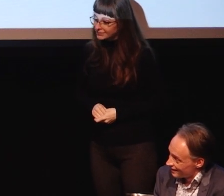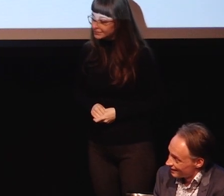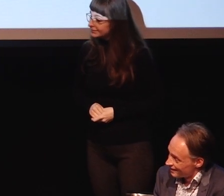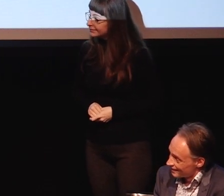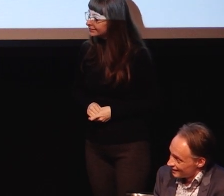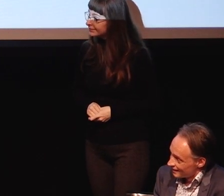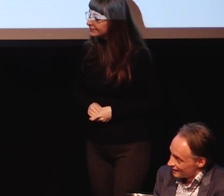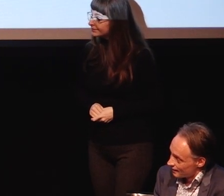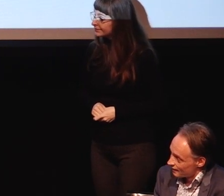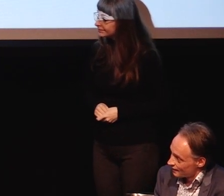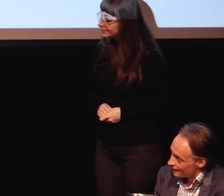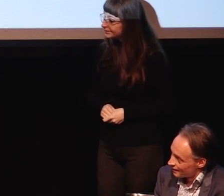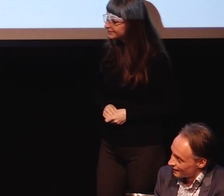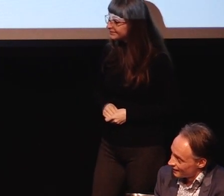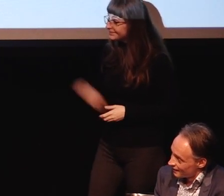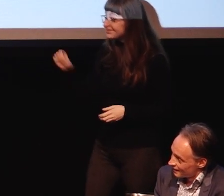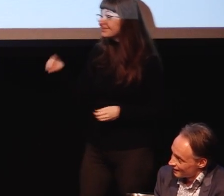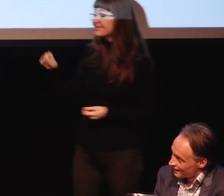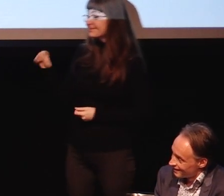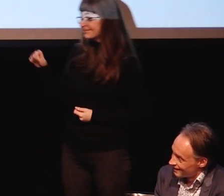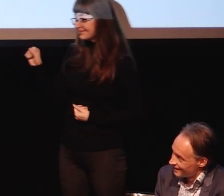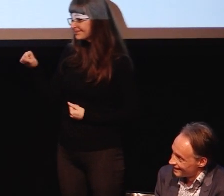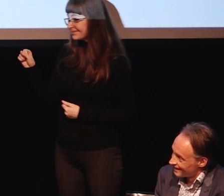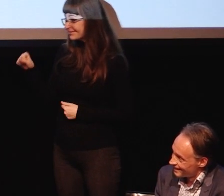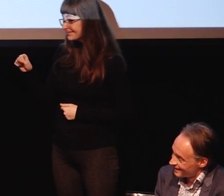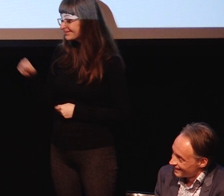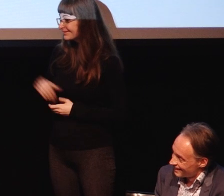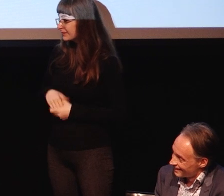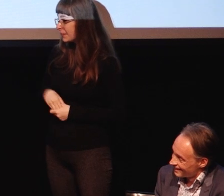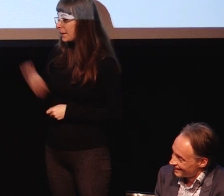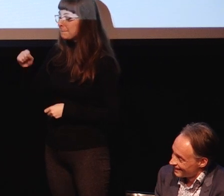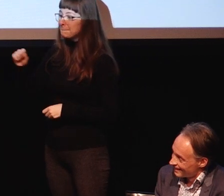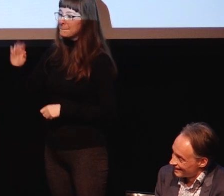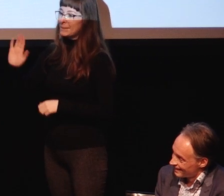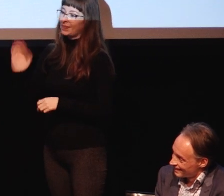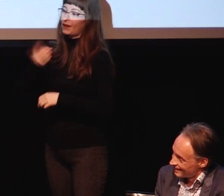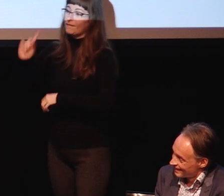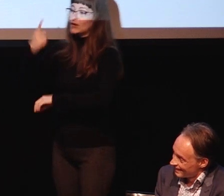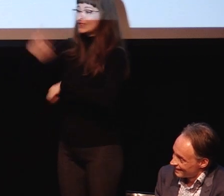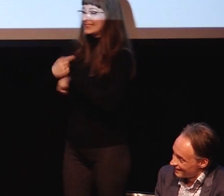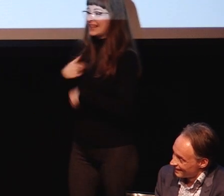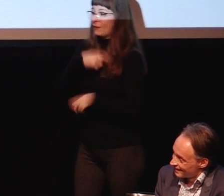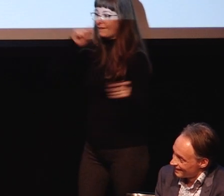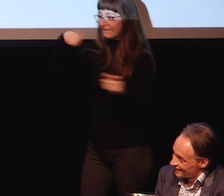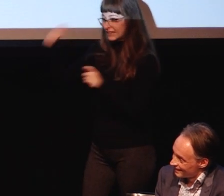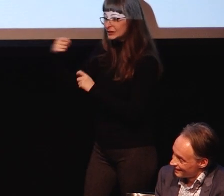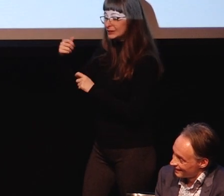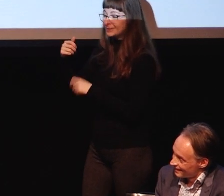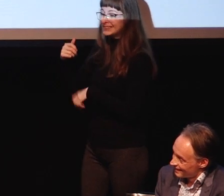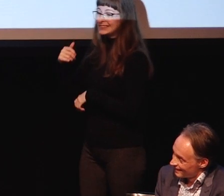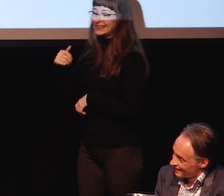Yeah, on our first day, it was Zoom. We shot in August 2020. It was Zoom. And on our first day, we came up with that